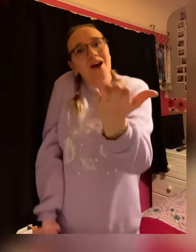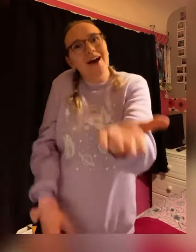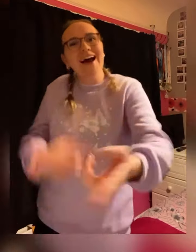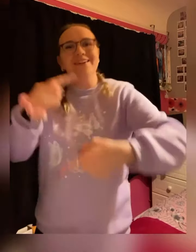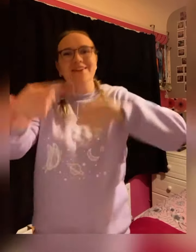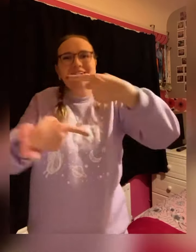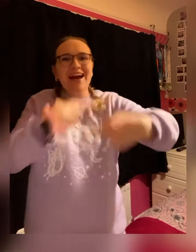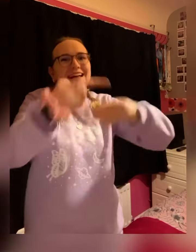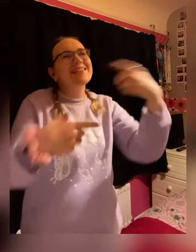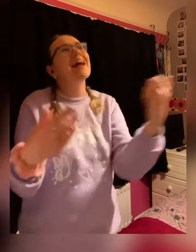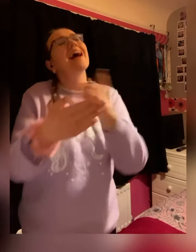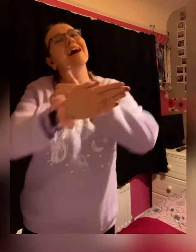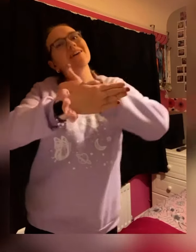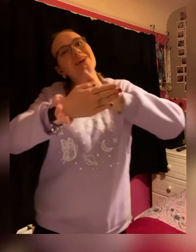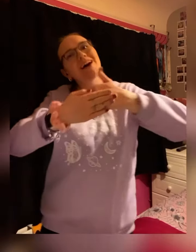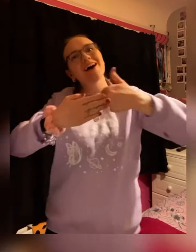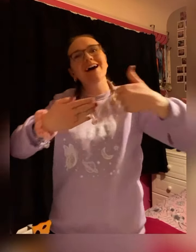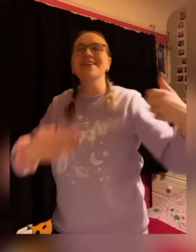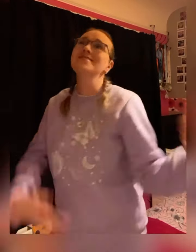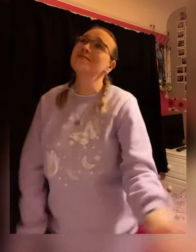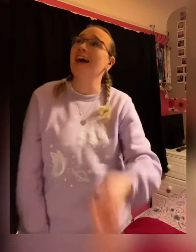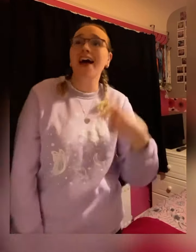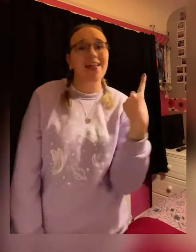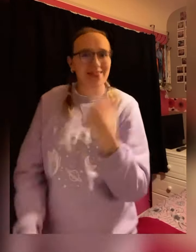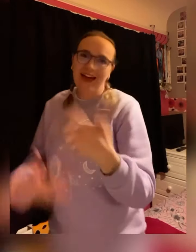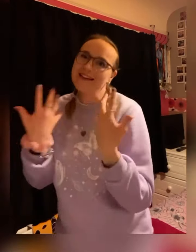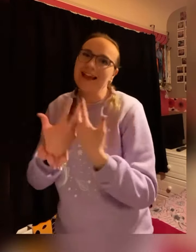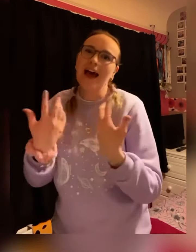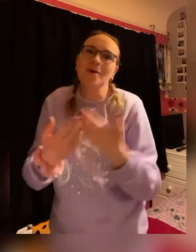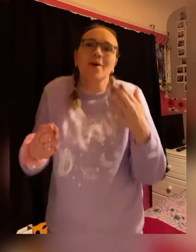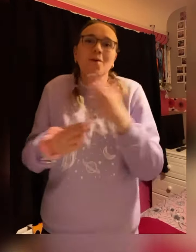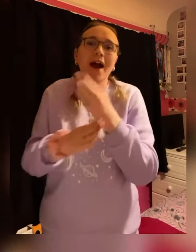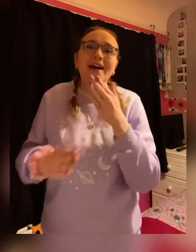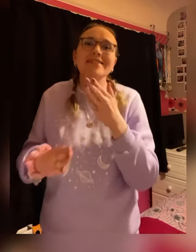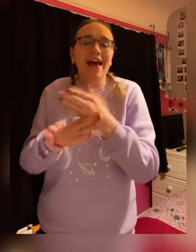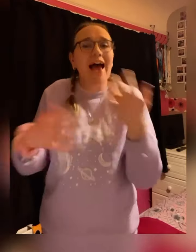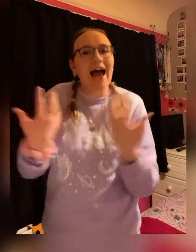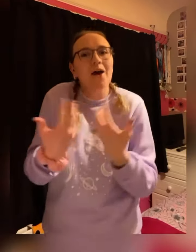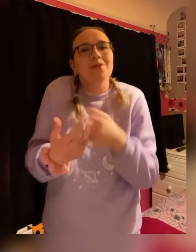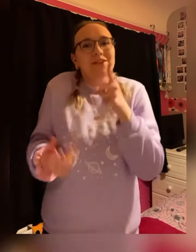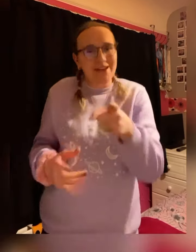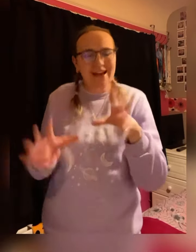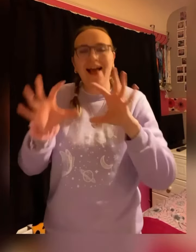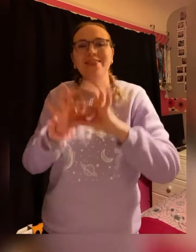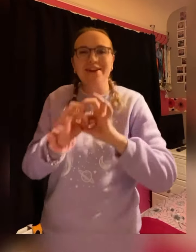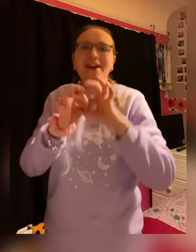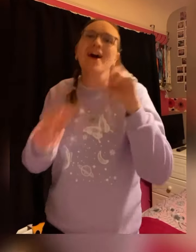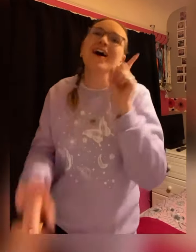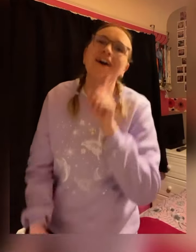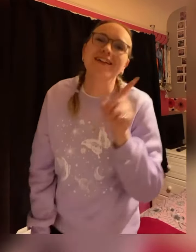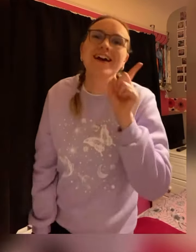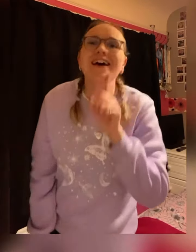ever and ever And that's how it works, that's how you get to go, girl